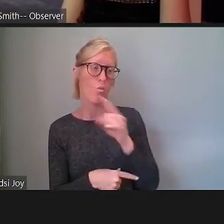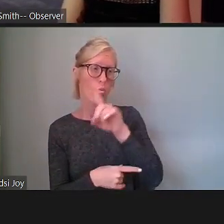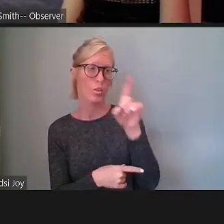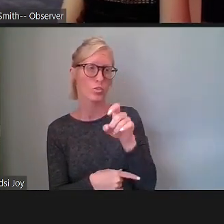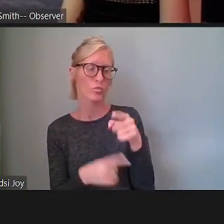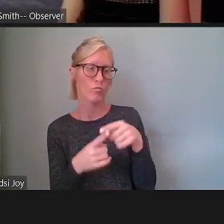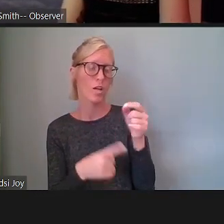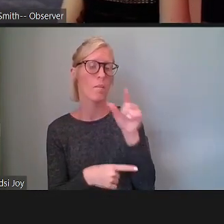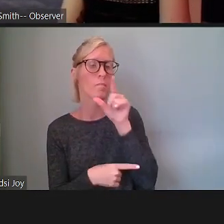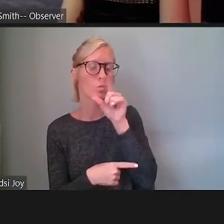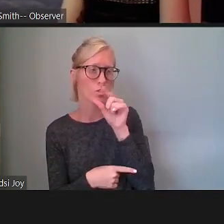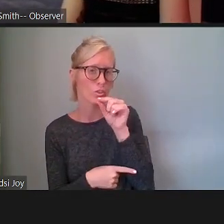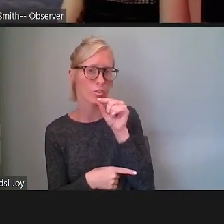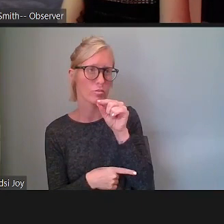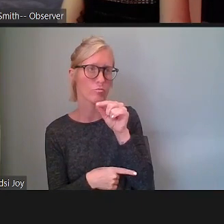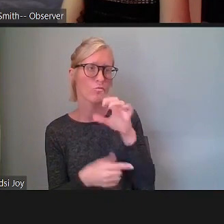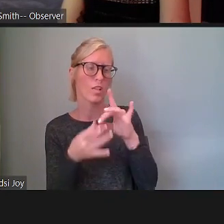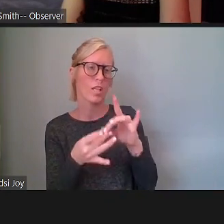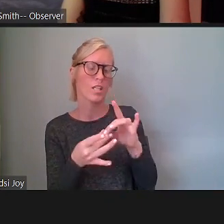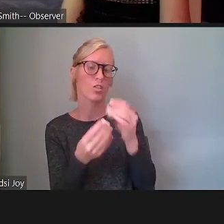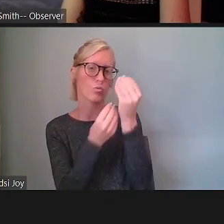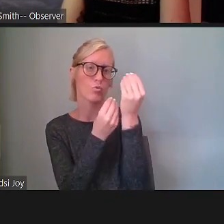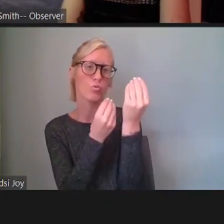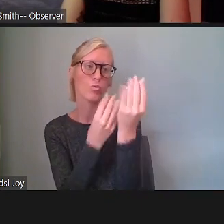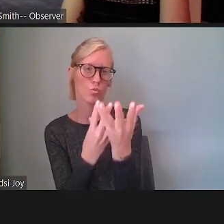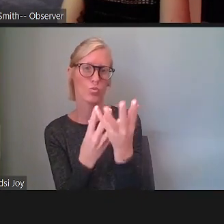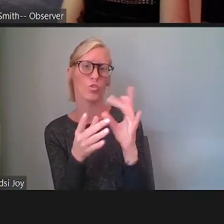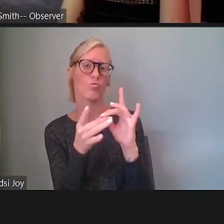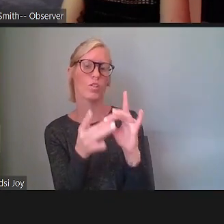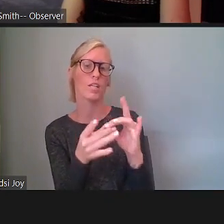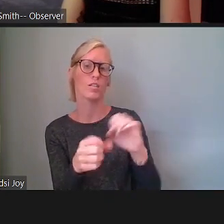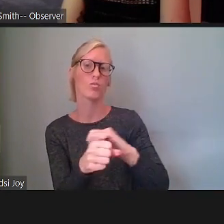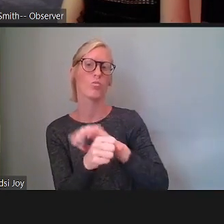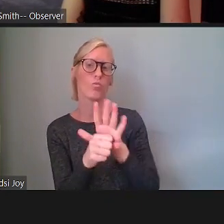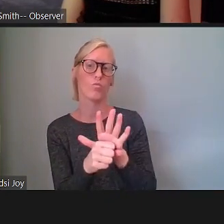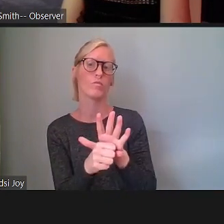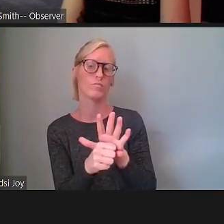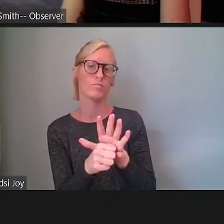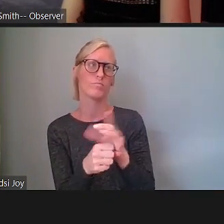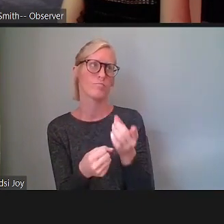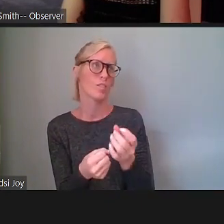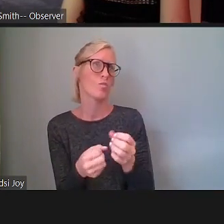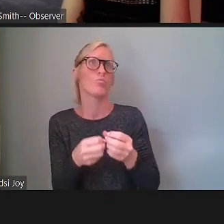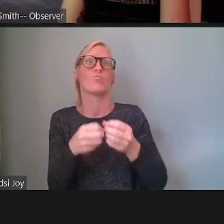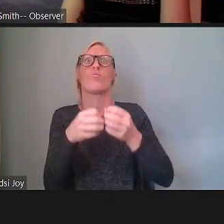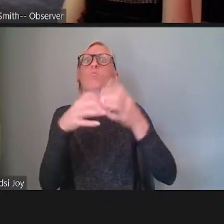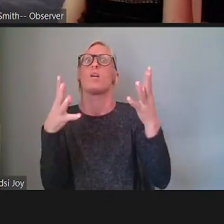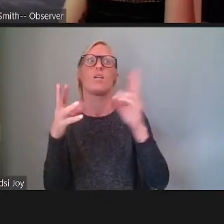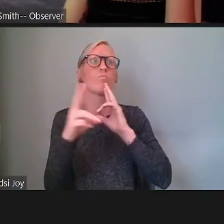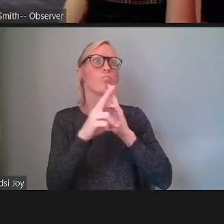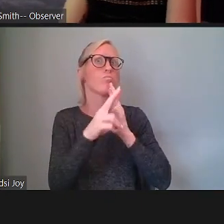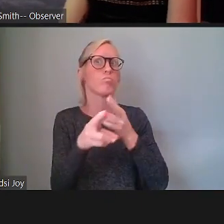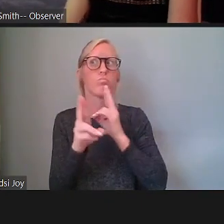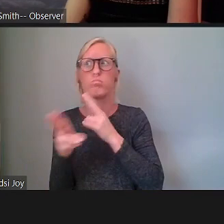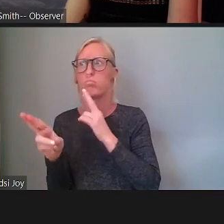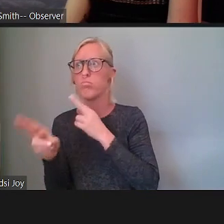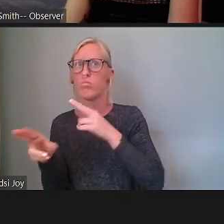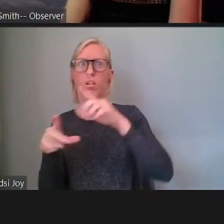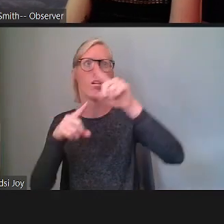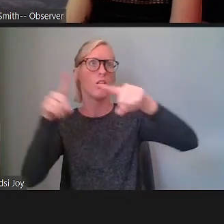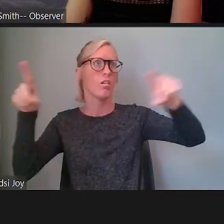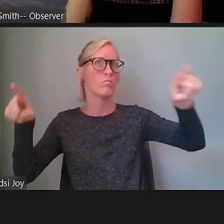the news on coronavirus, because there's so many reporting about this